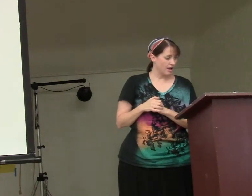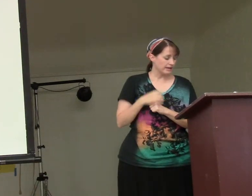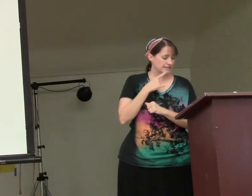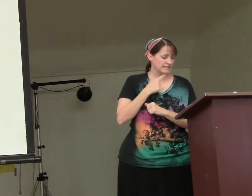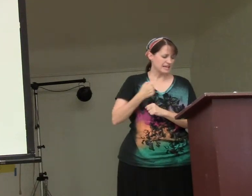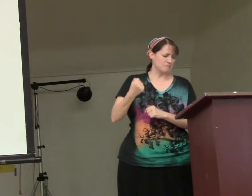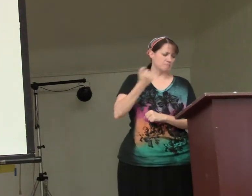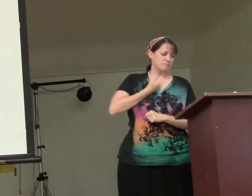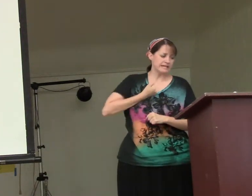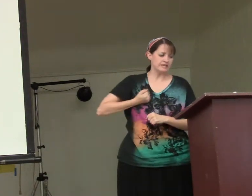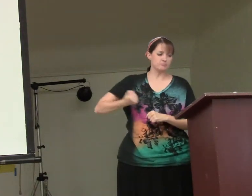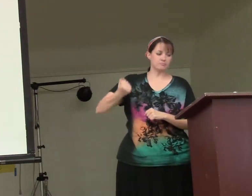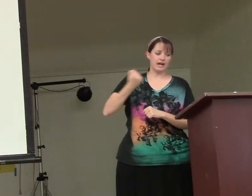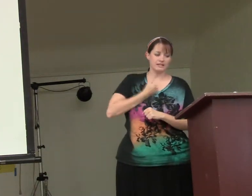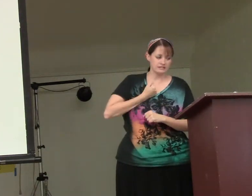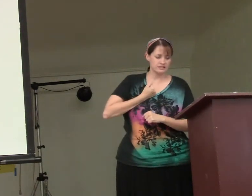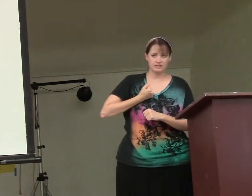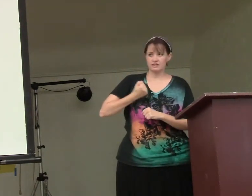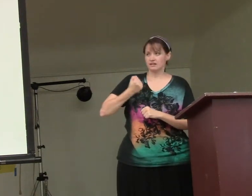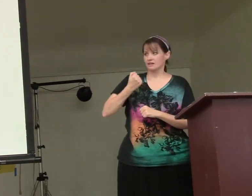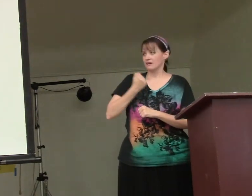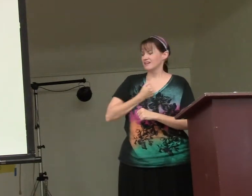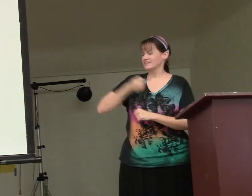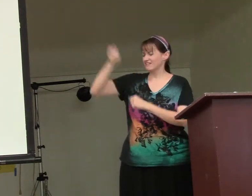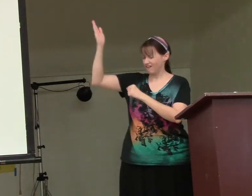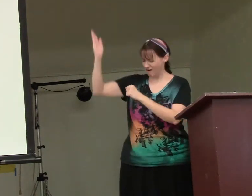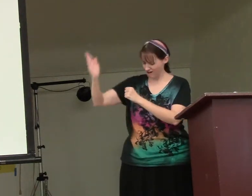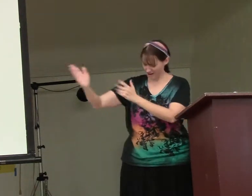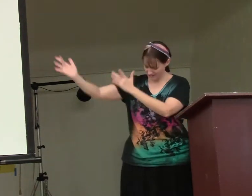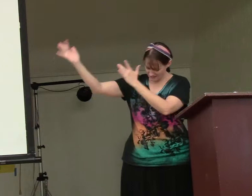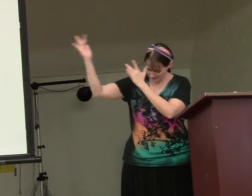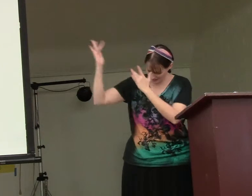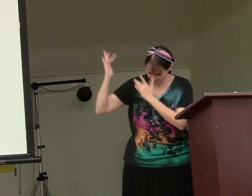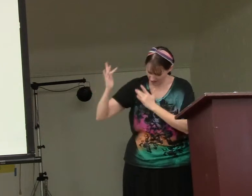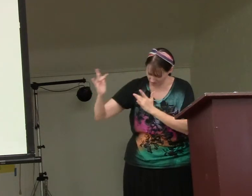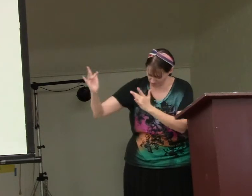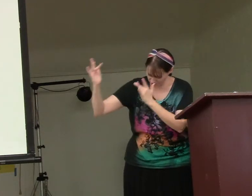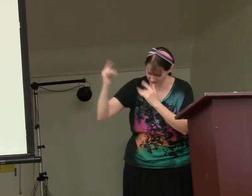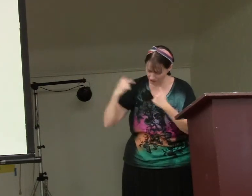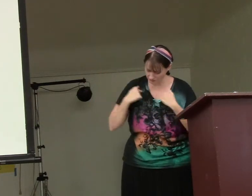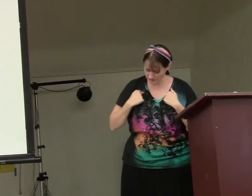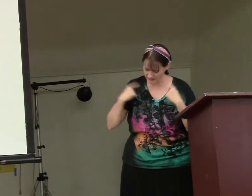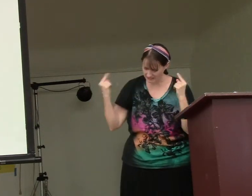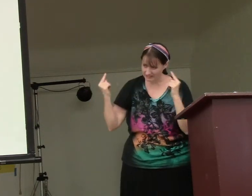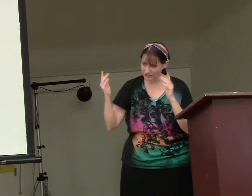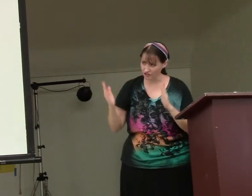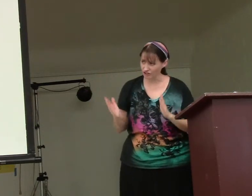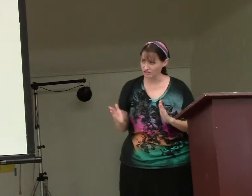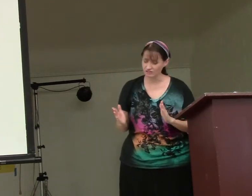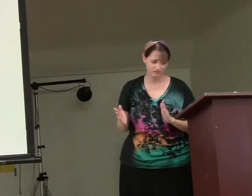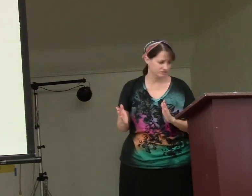And it says, he beat his breast. He said, God, have mercy on me, a